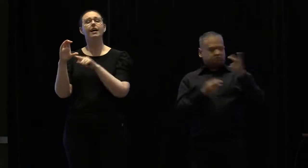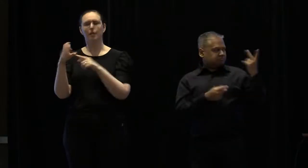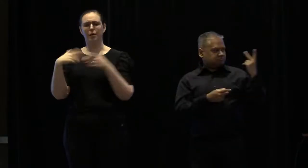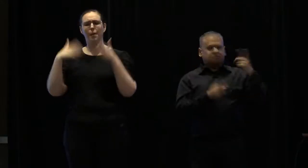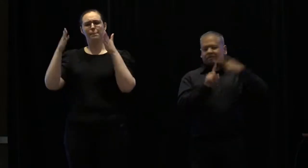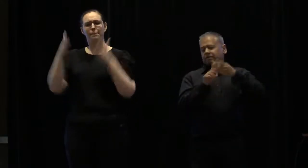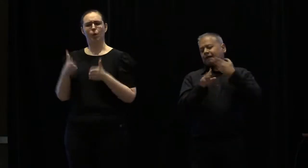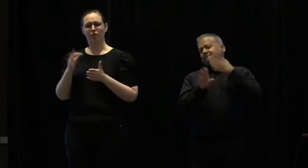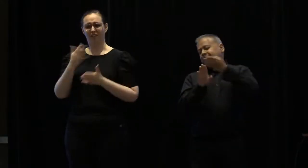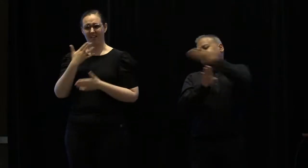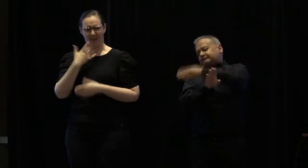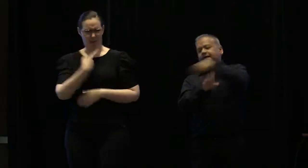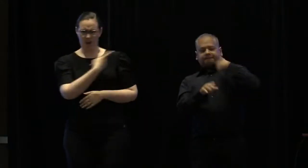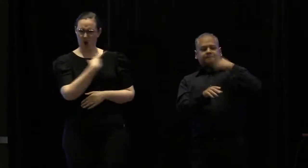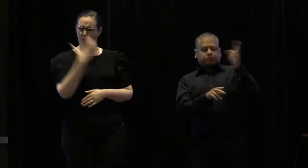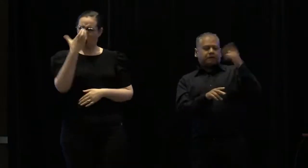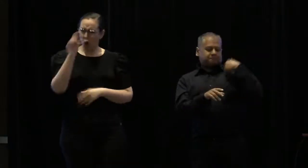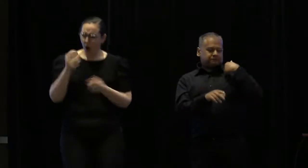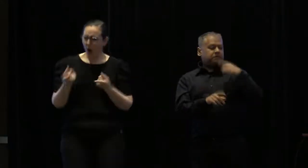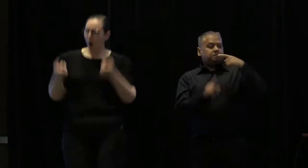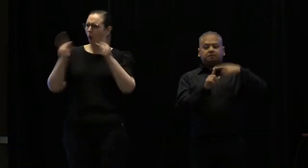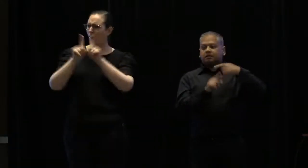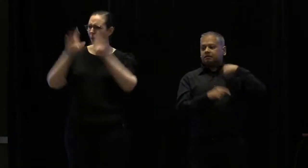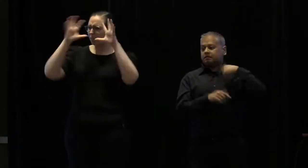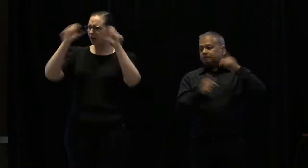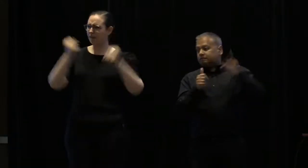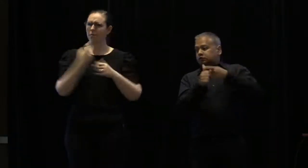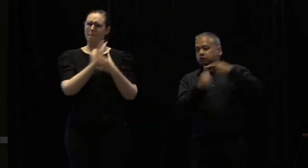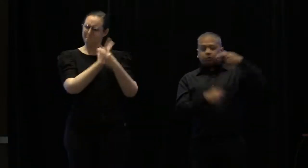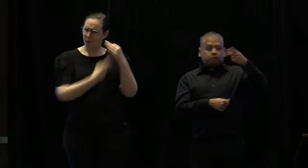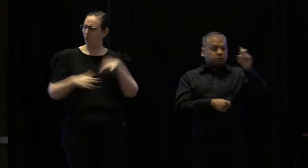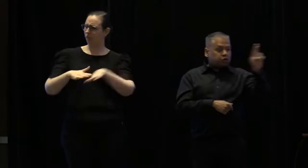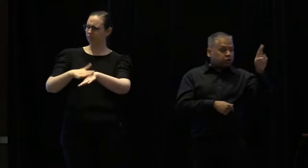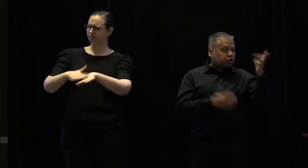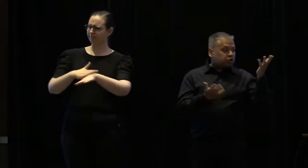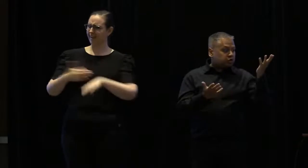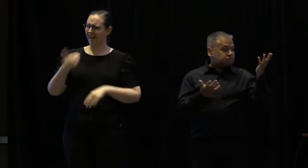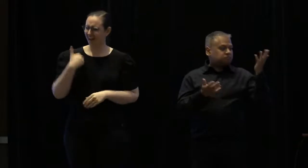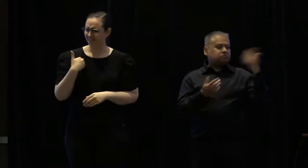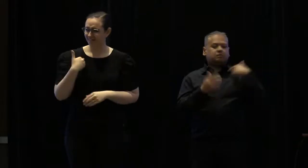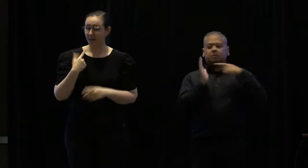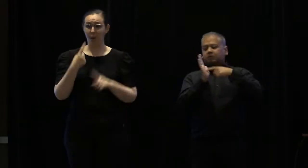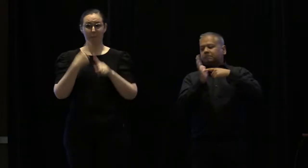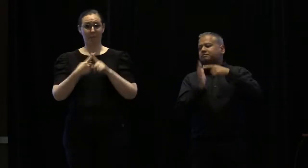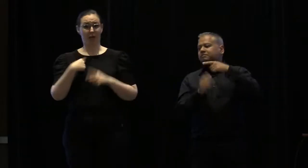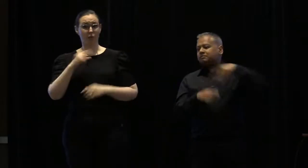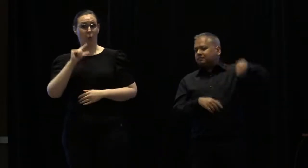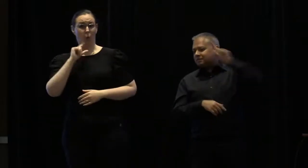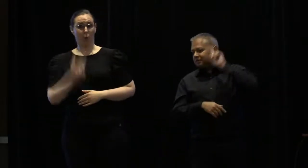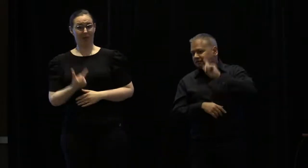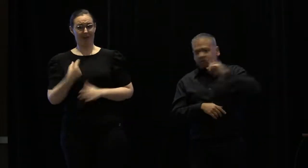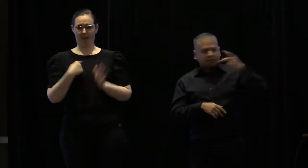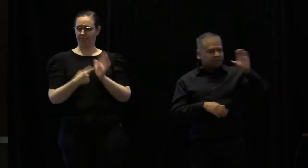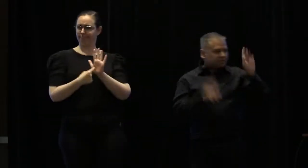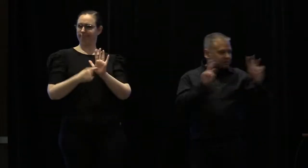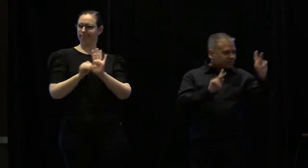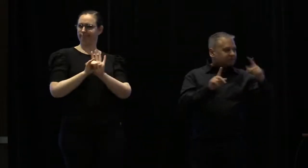color. And for us both to be POC and to be president of GBAD is very exciting.